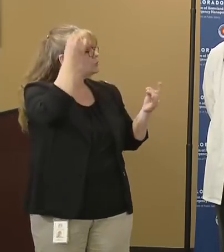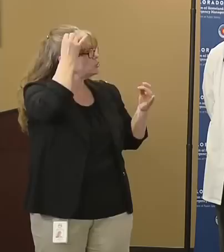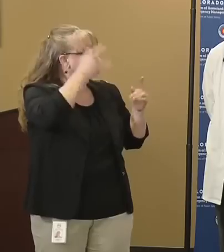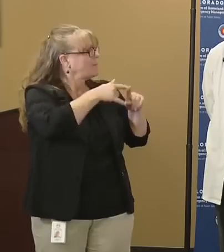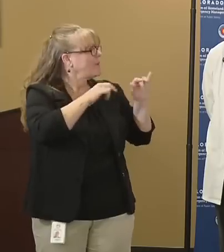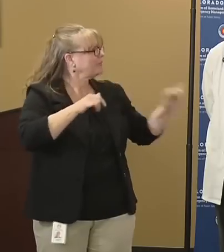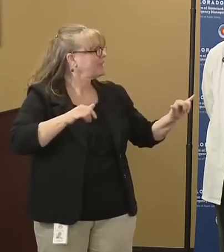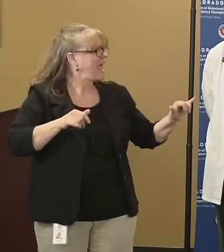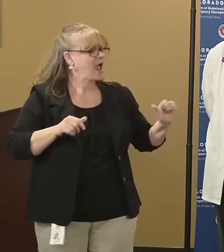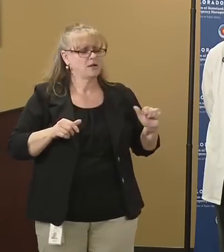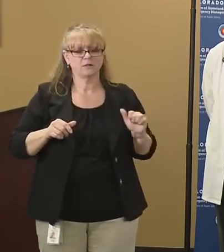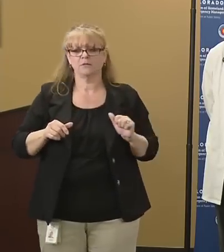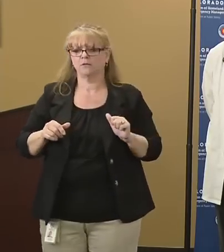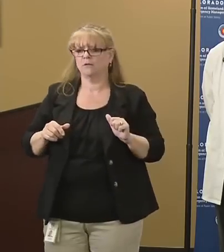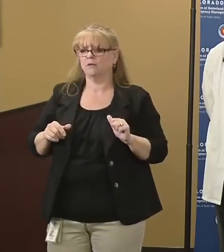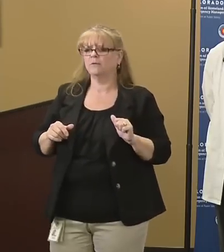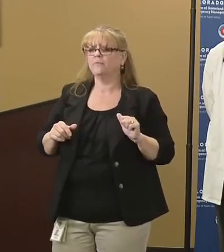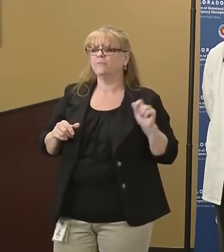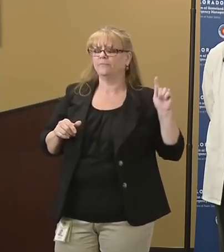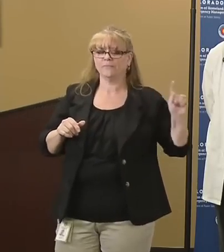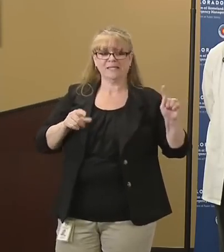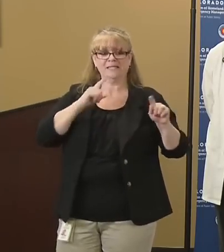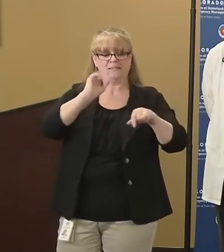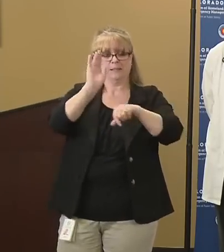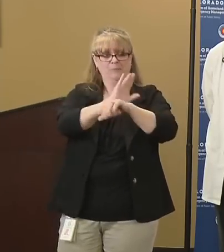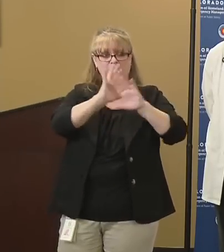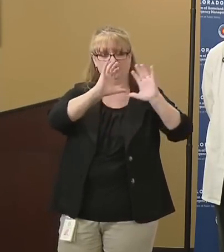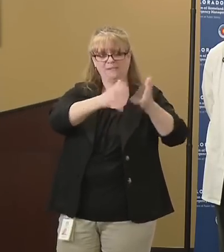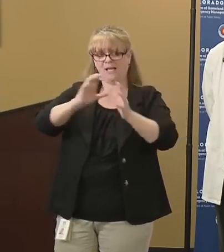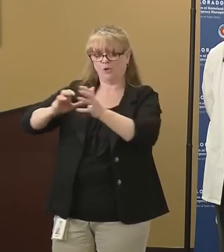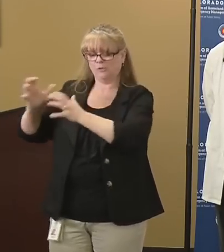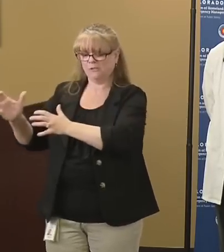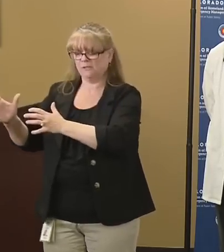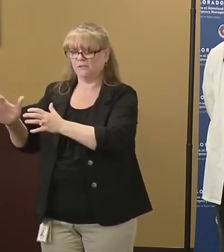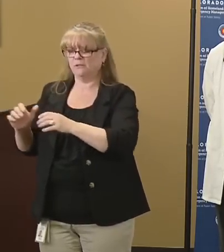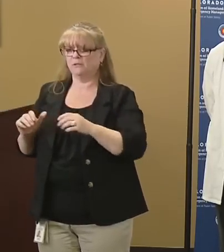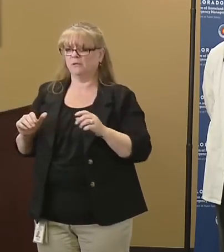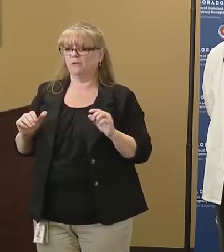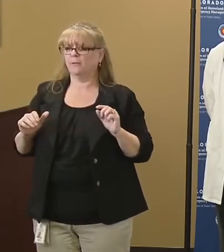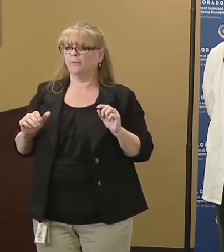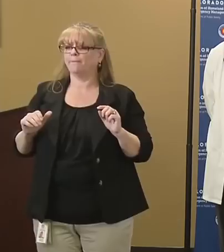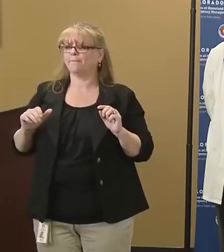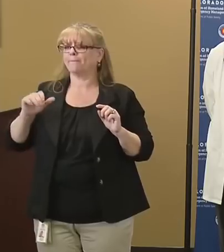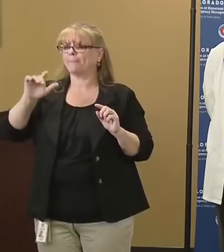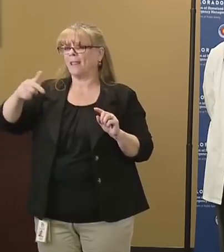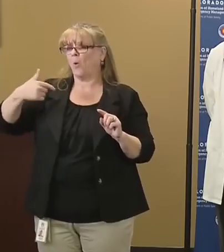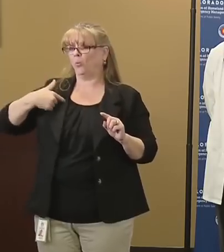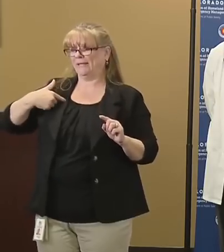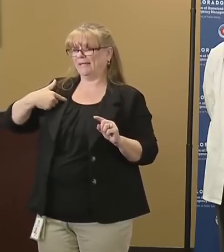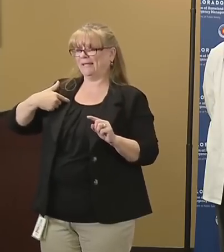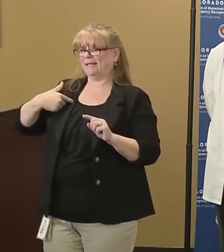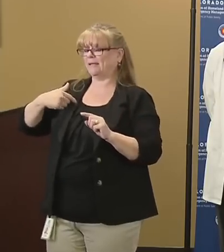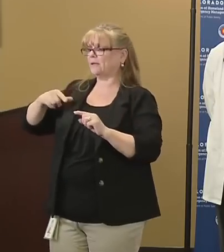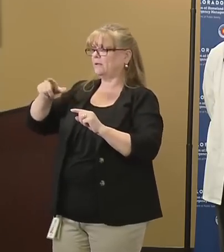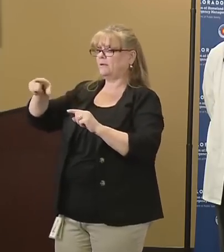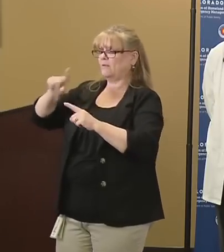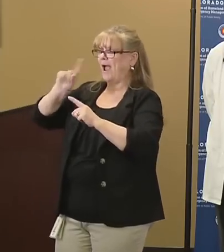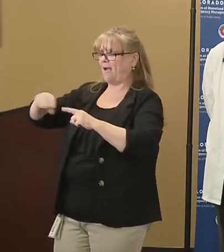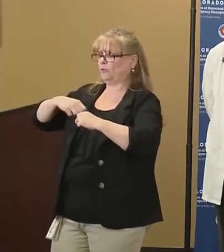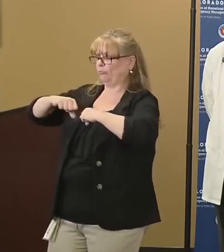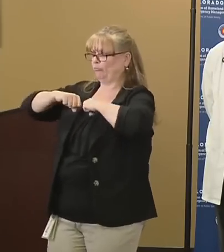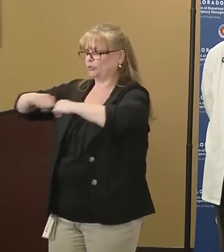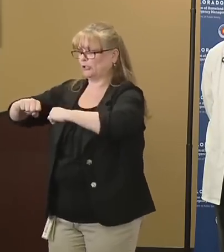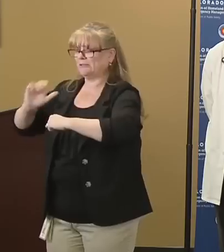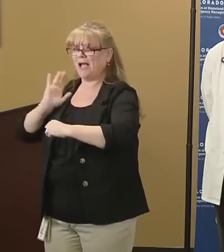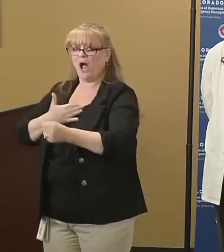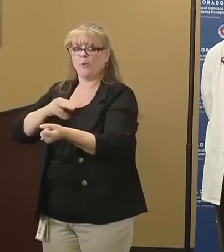you? One of the very first actions we took when we around the time we protected nursing homes was to make sure on an